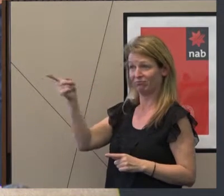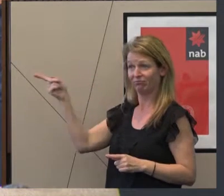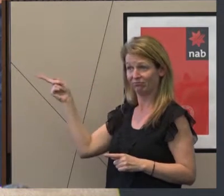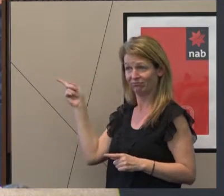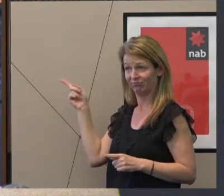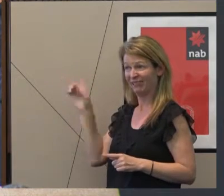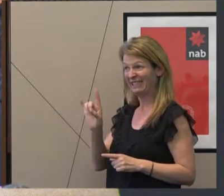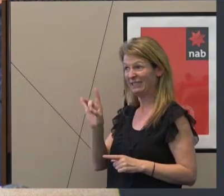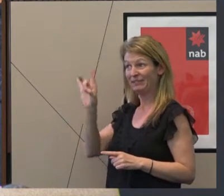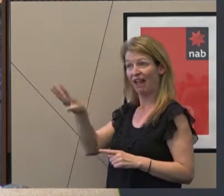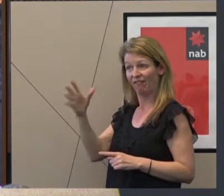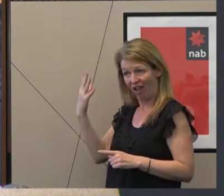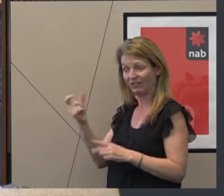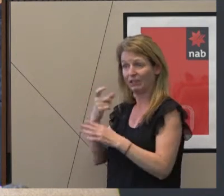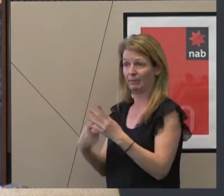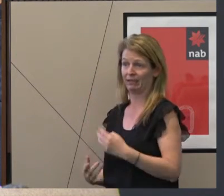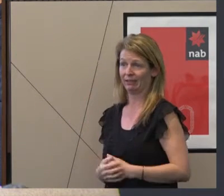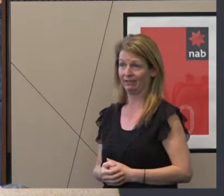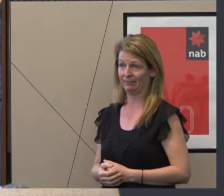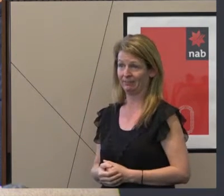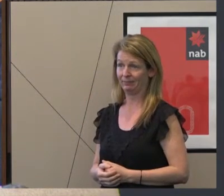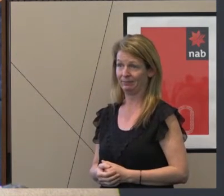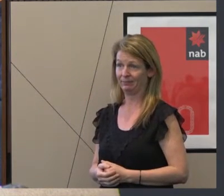who are themselves people with disabilities.